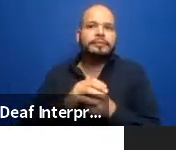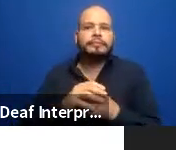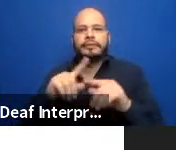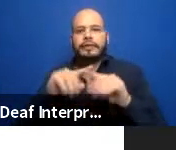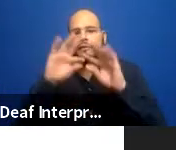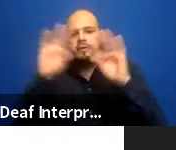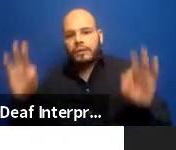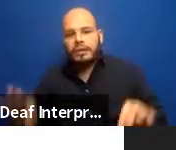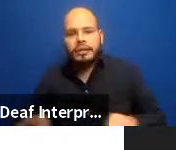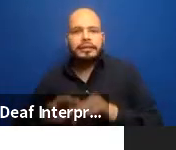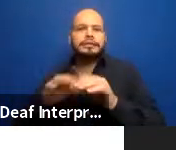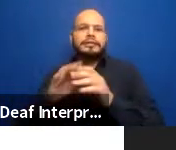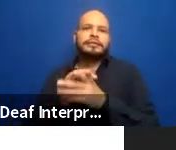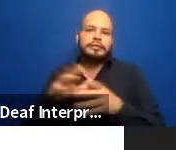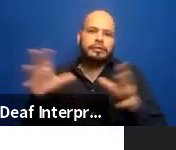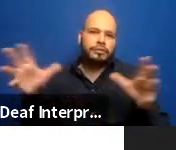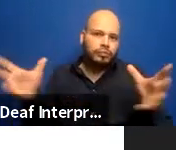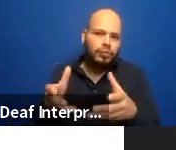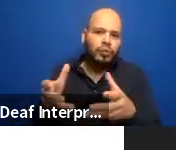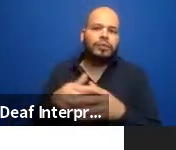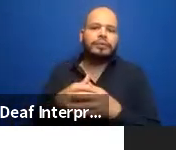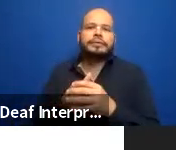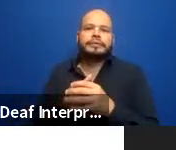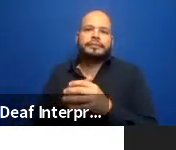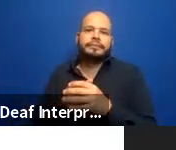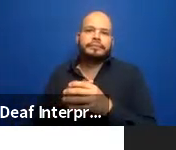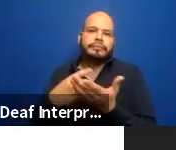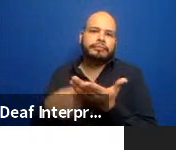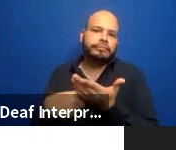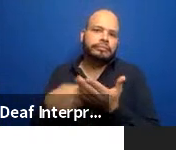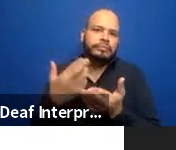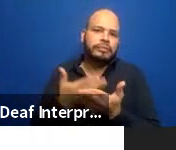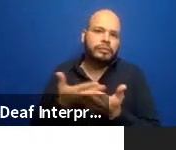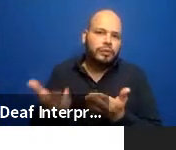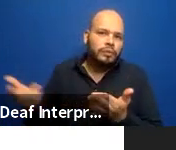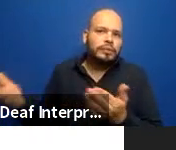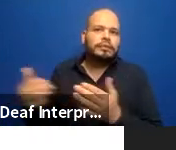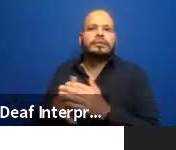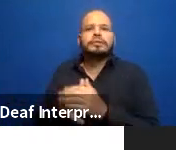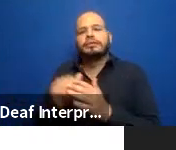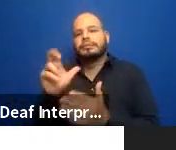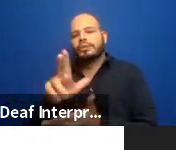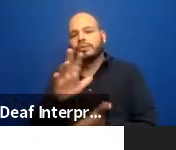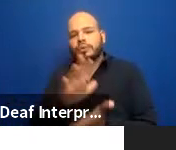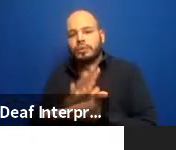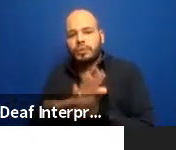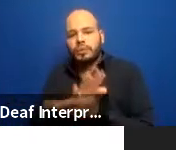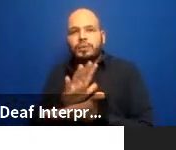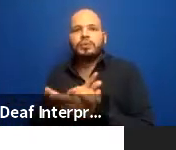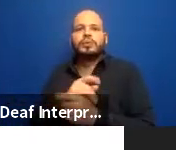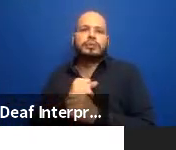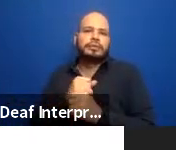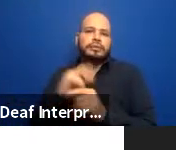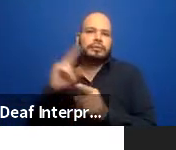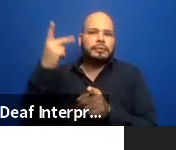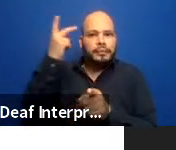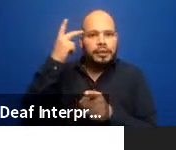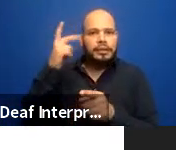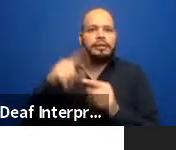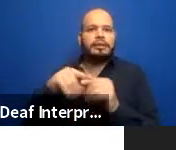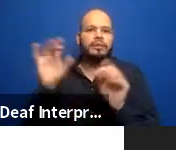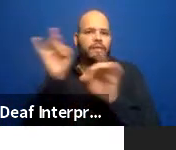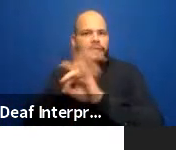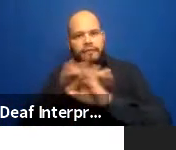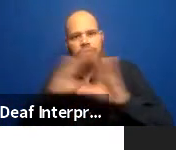what it means to be returning back to school in this political and unprecedented moment, about why abolition is important